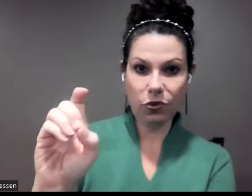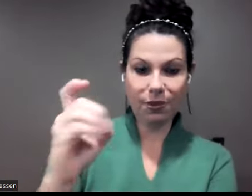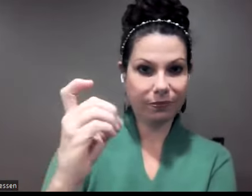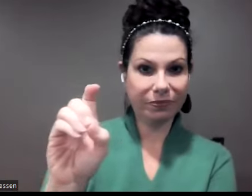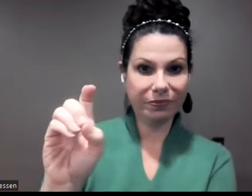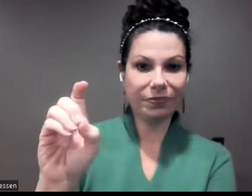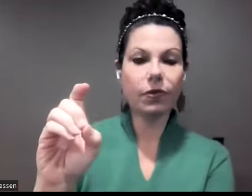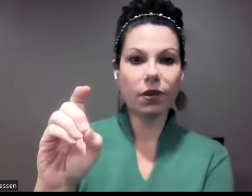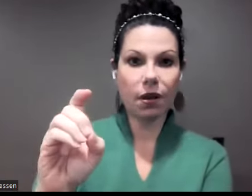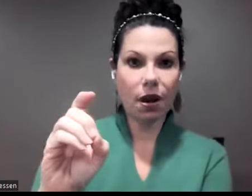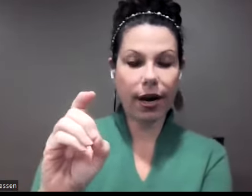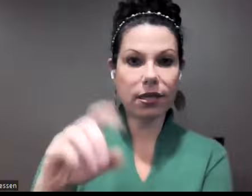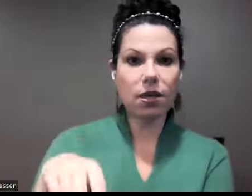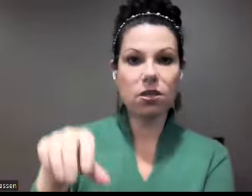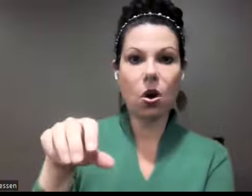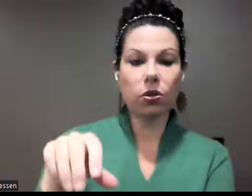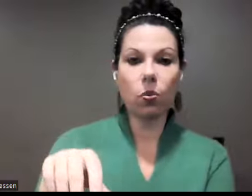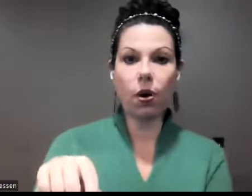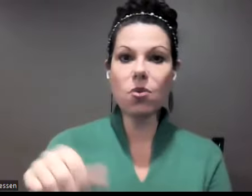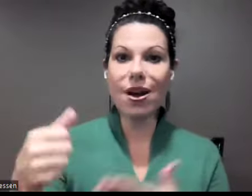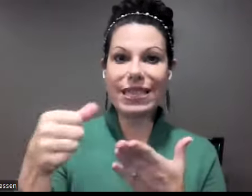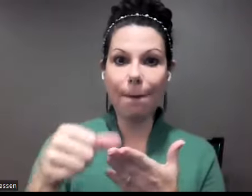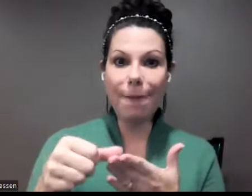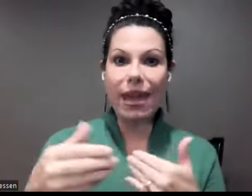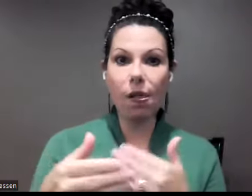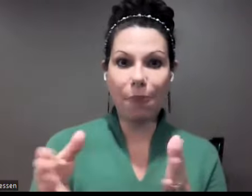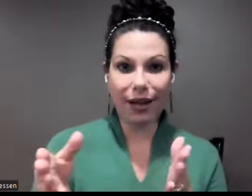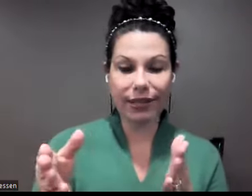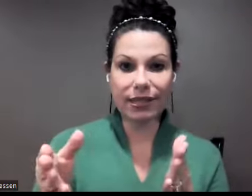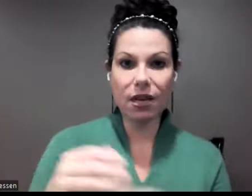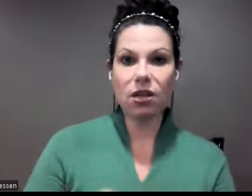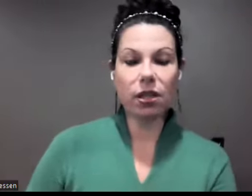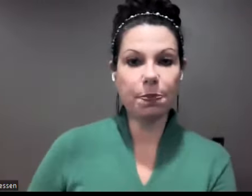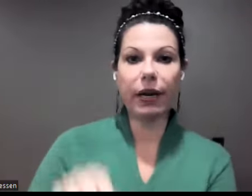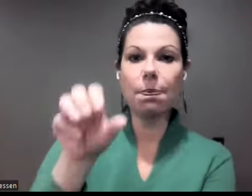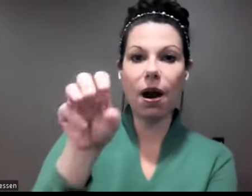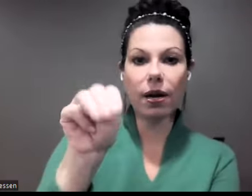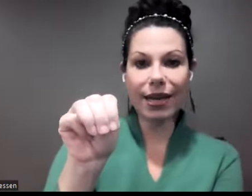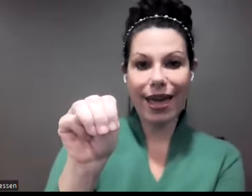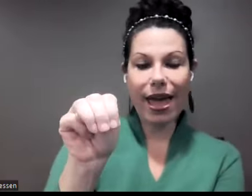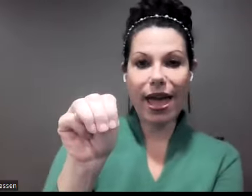Oops. All right, so the word was mailbox. So let's break it apart.